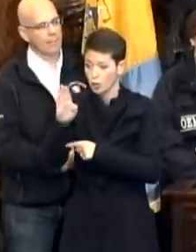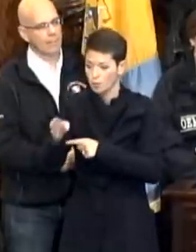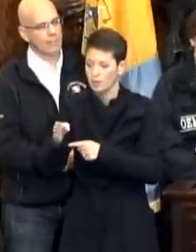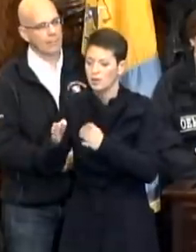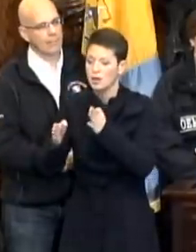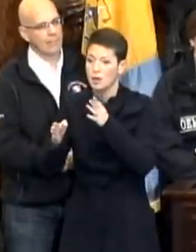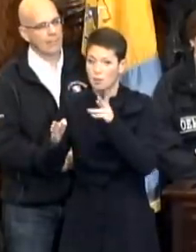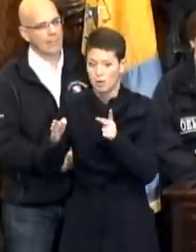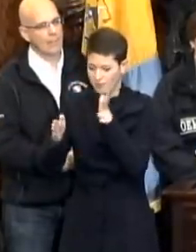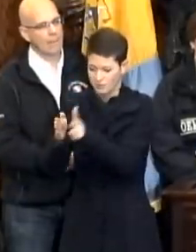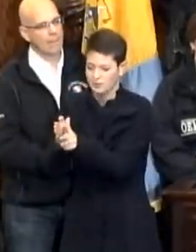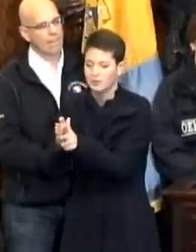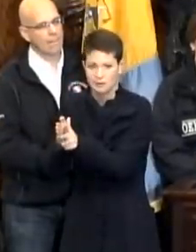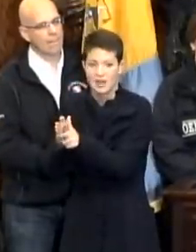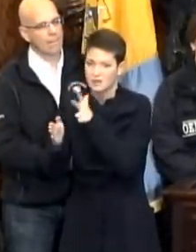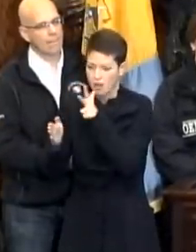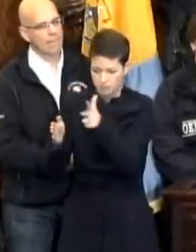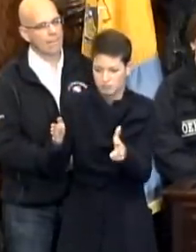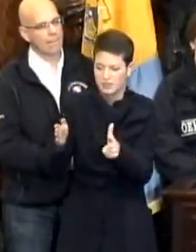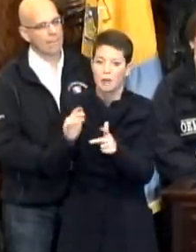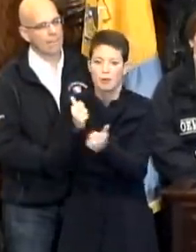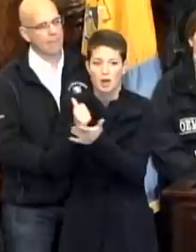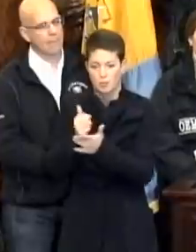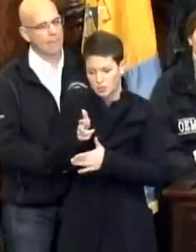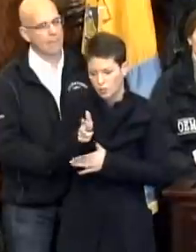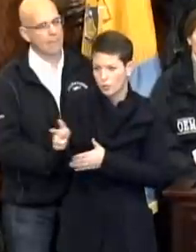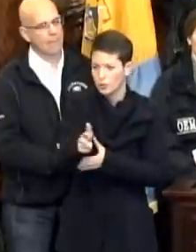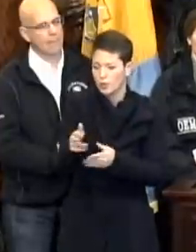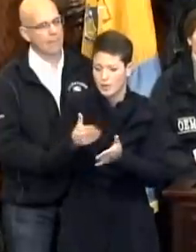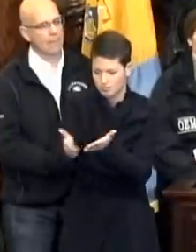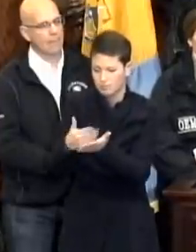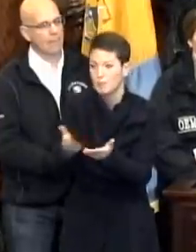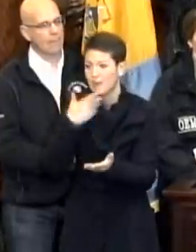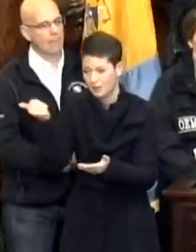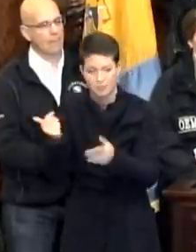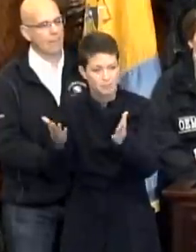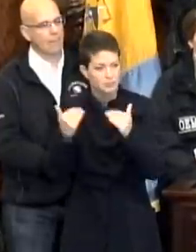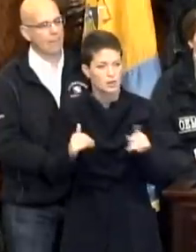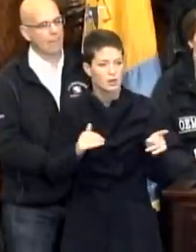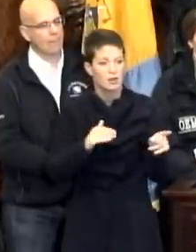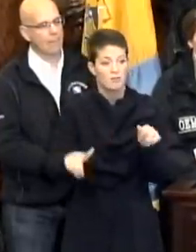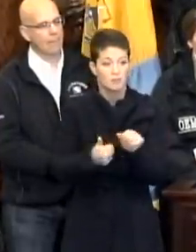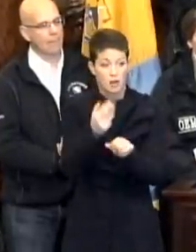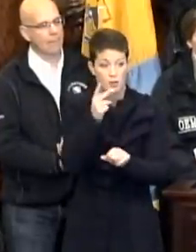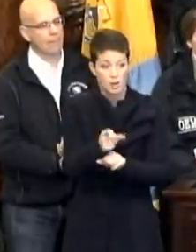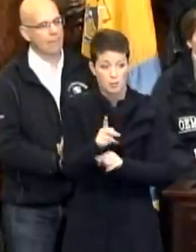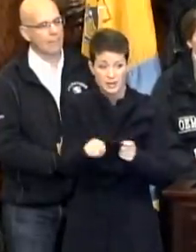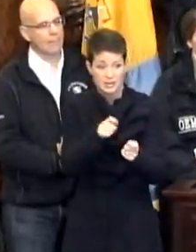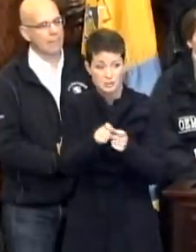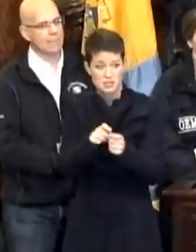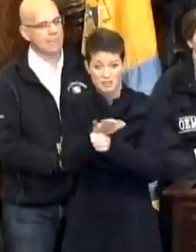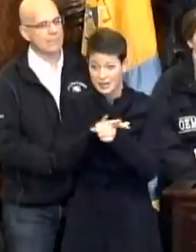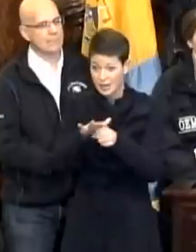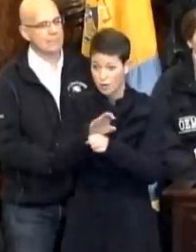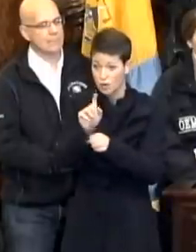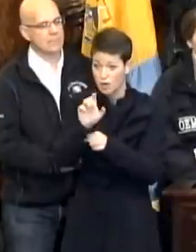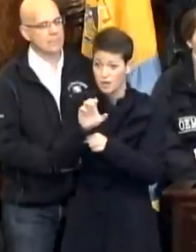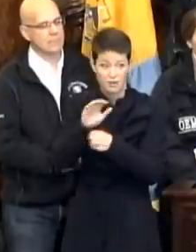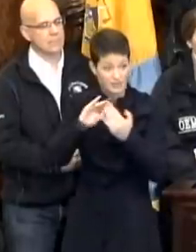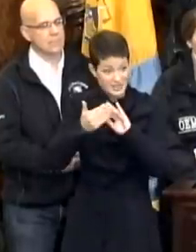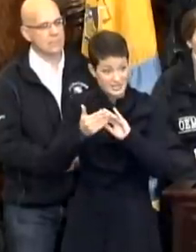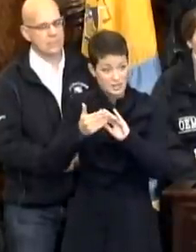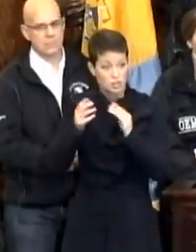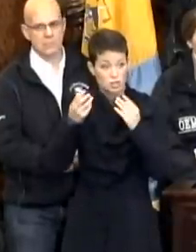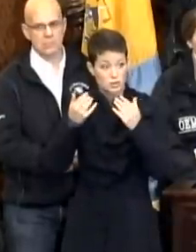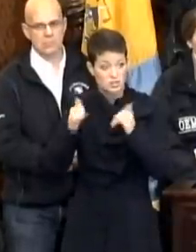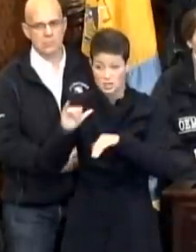get through as quickly as we can. Dave, just to follow up on that, is there a particular area of the city that you